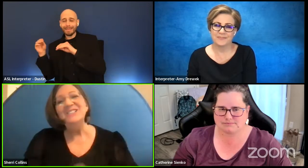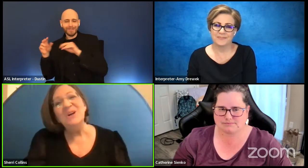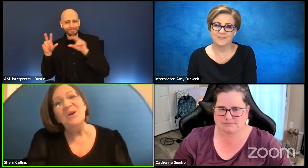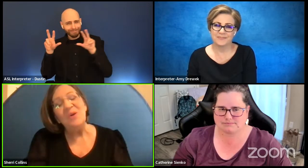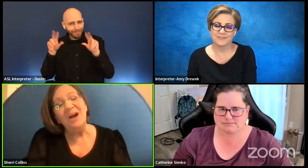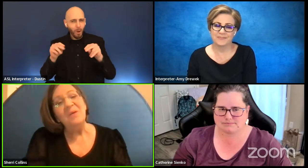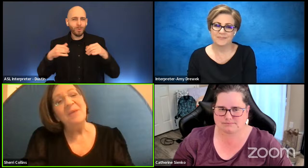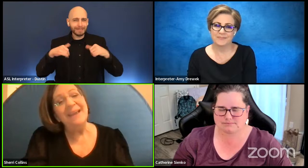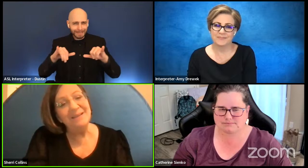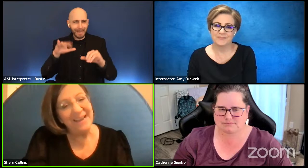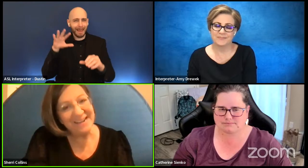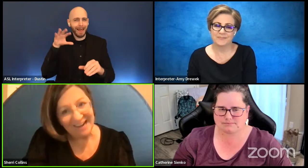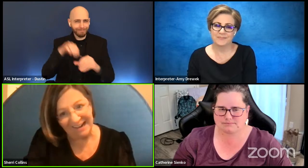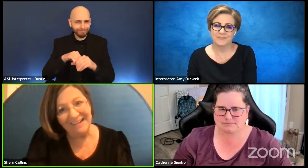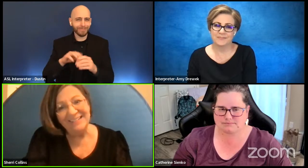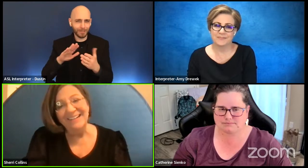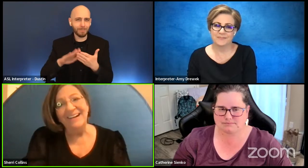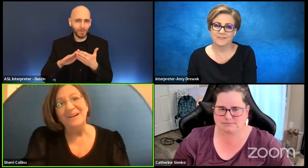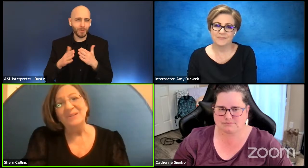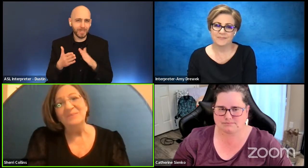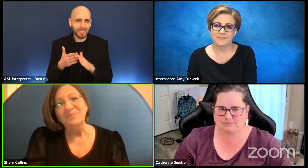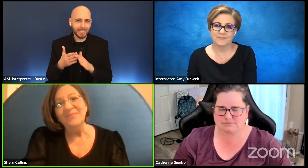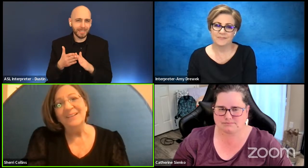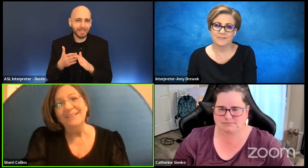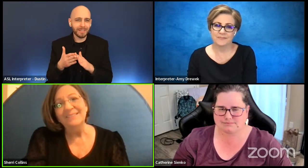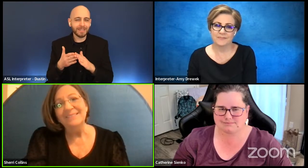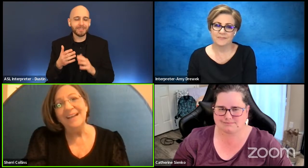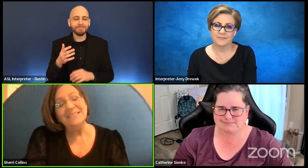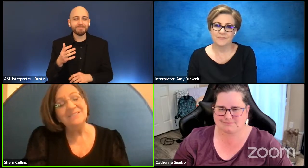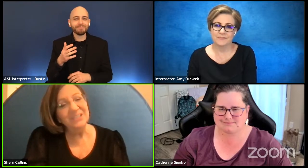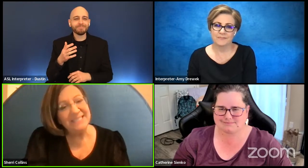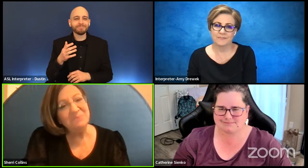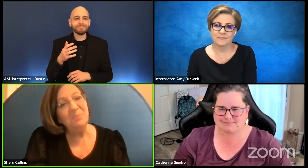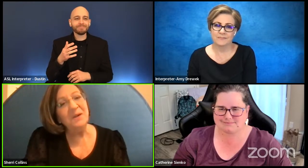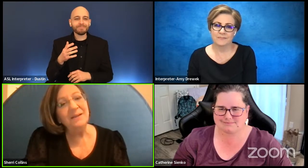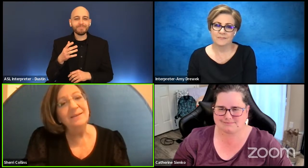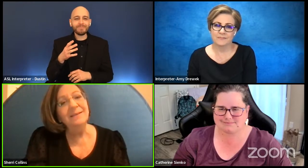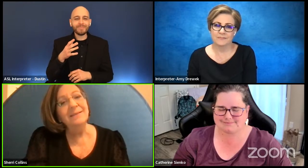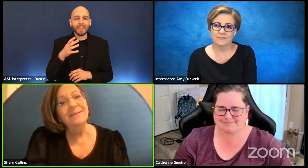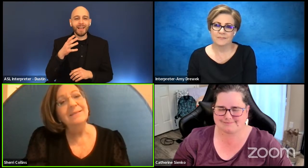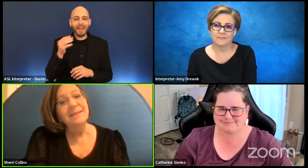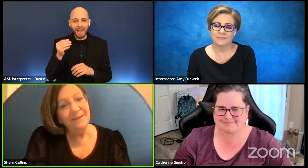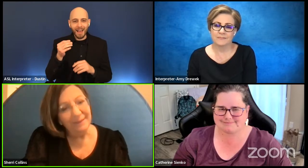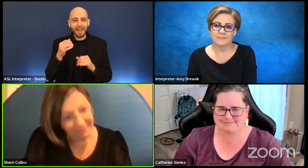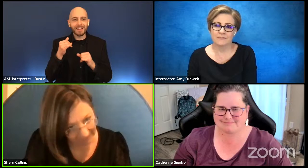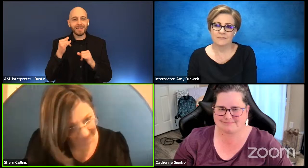community. So, and not last but least, but